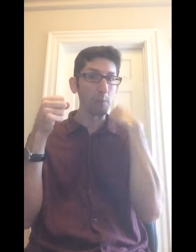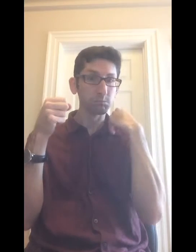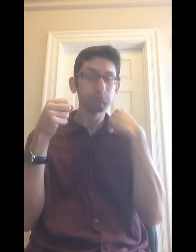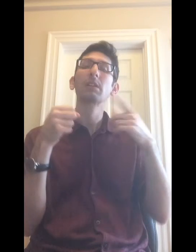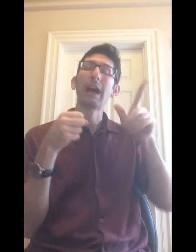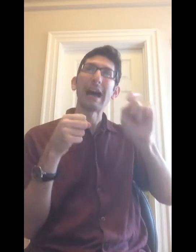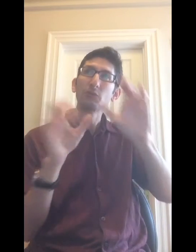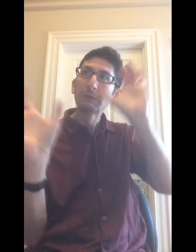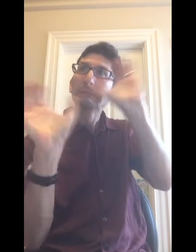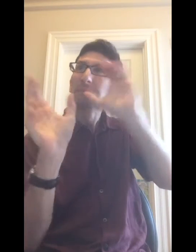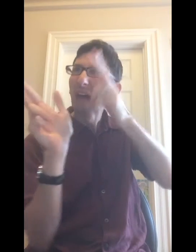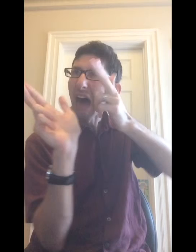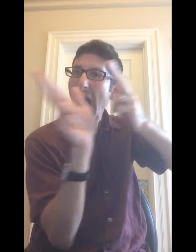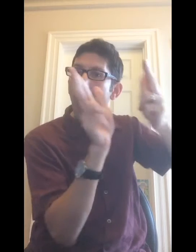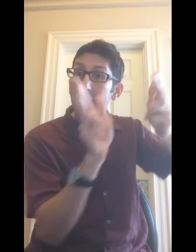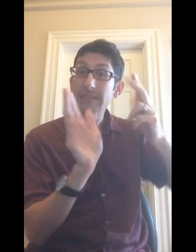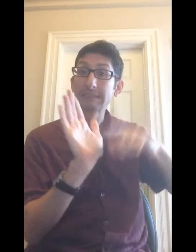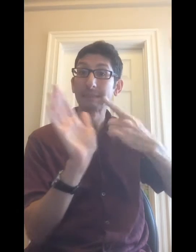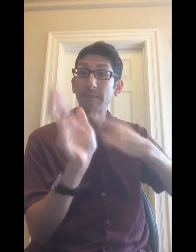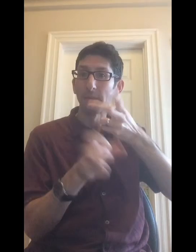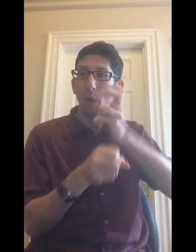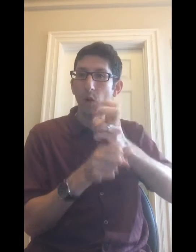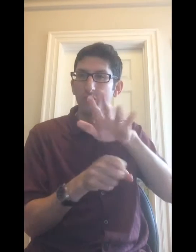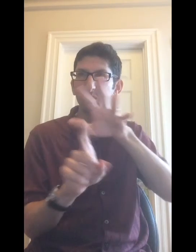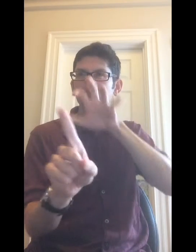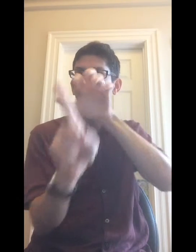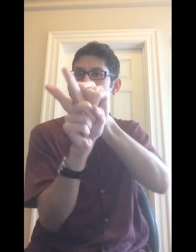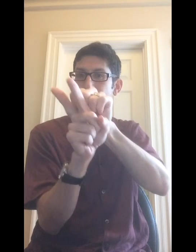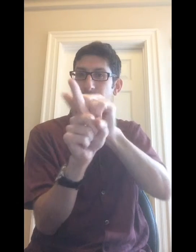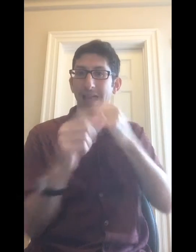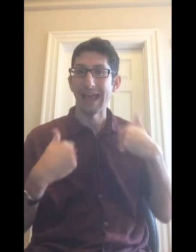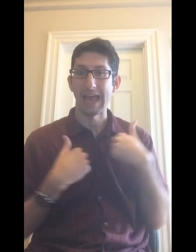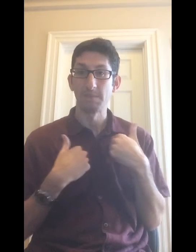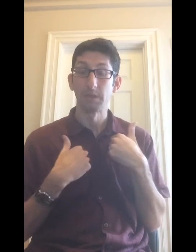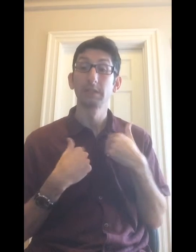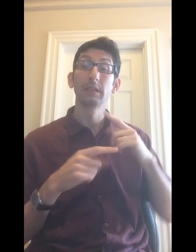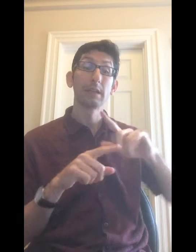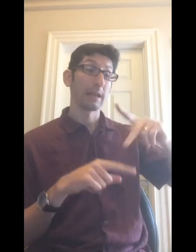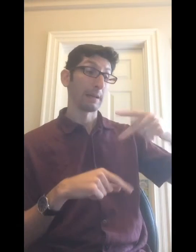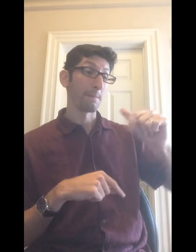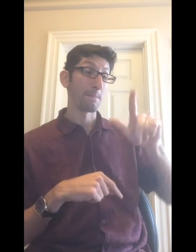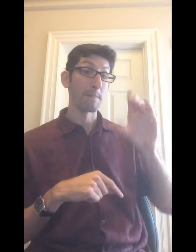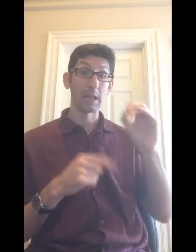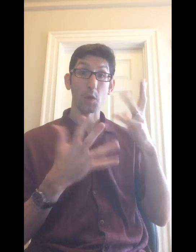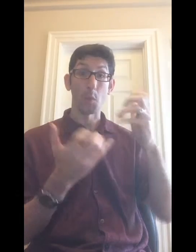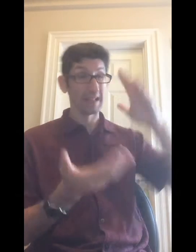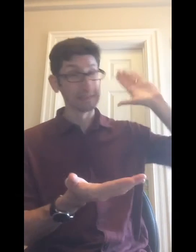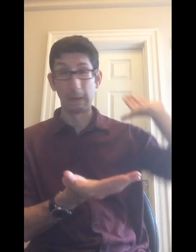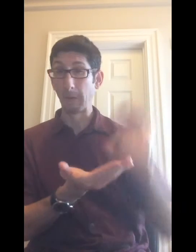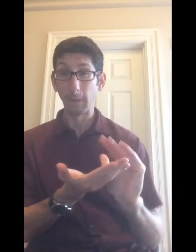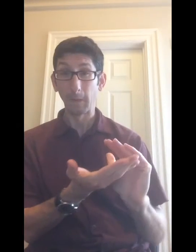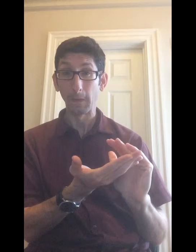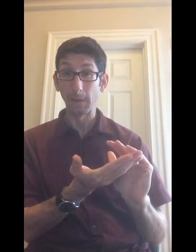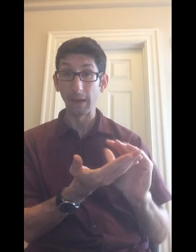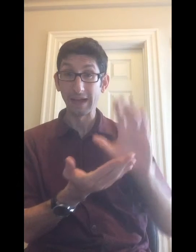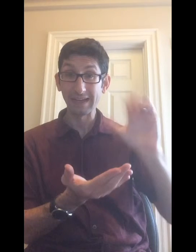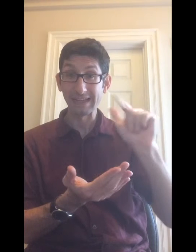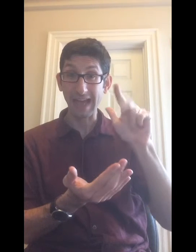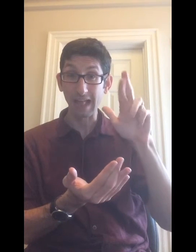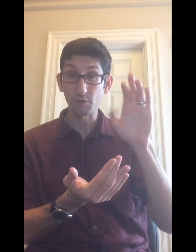catch. But the paleo lifestyle does not encourage drastic caloric restriction that many other fad diets